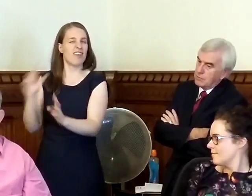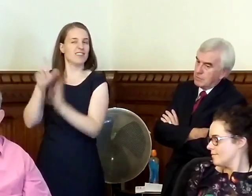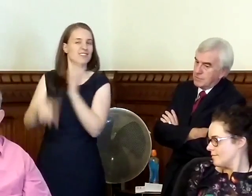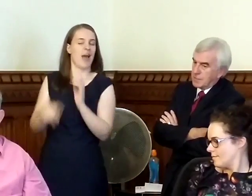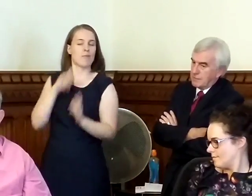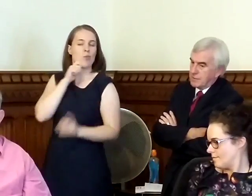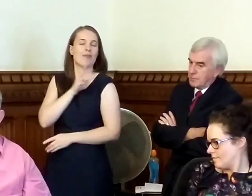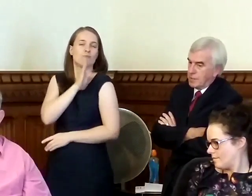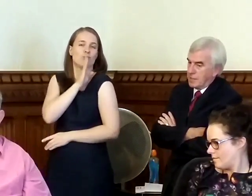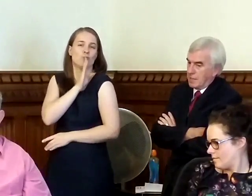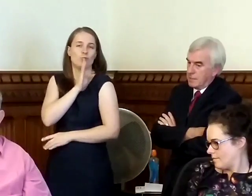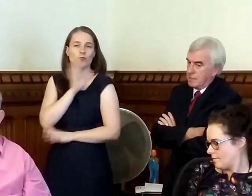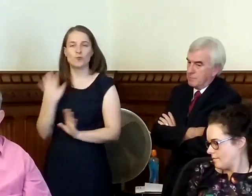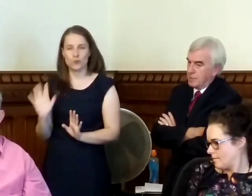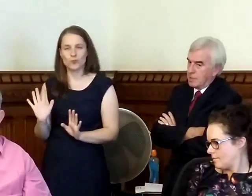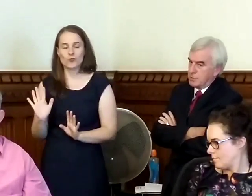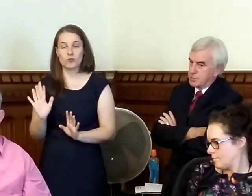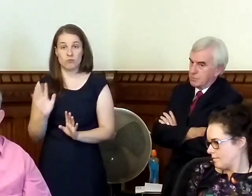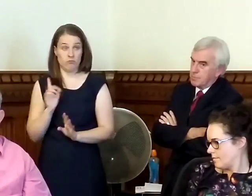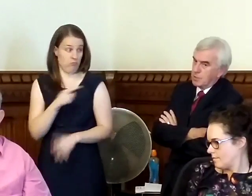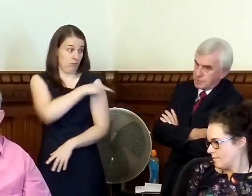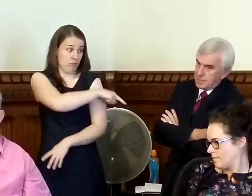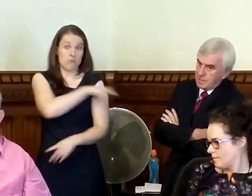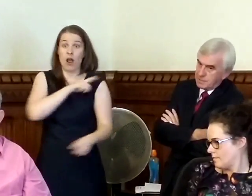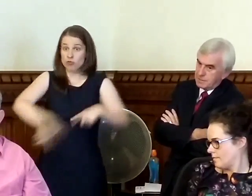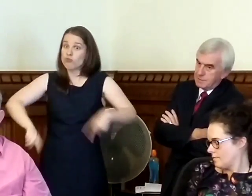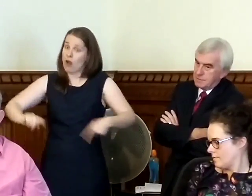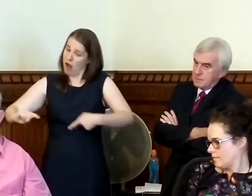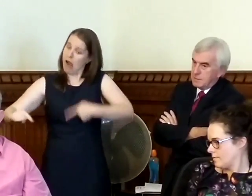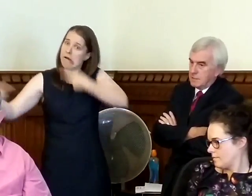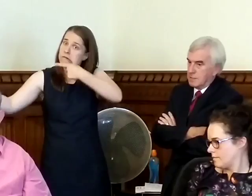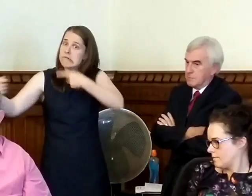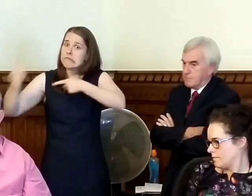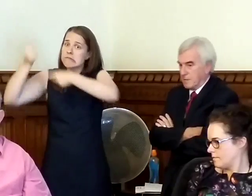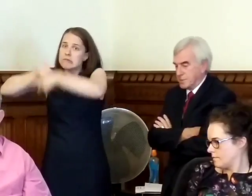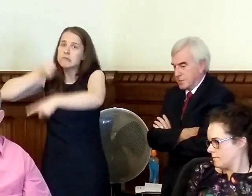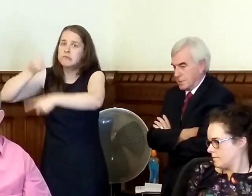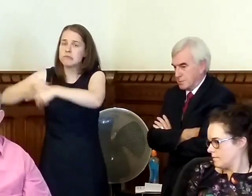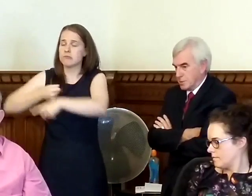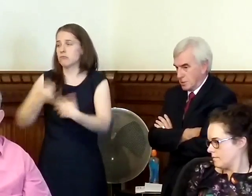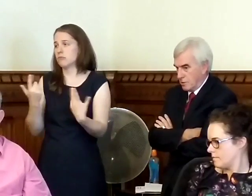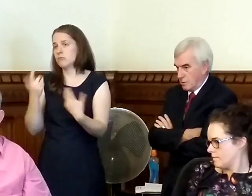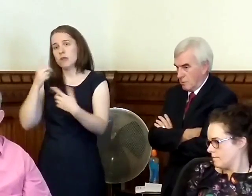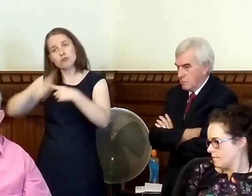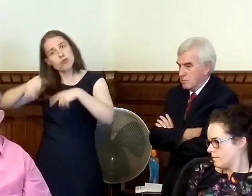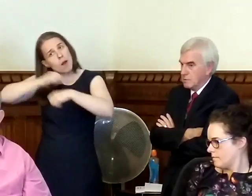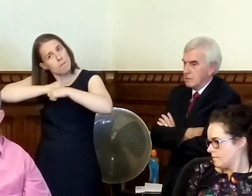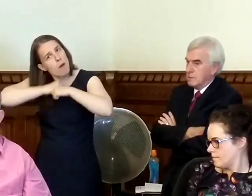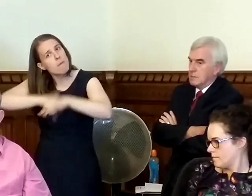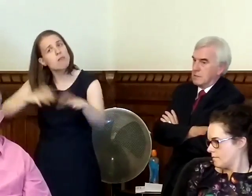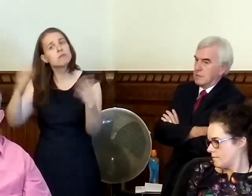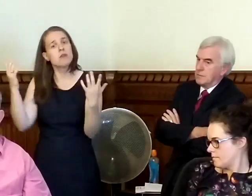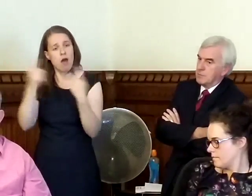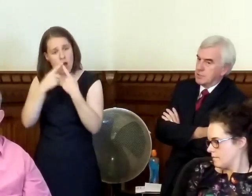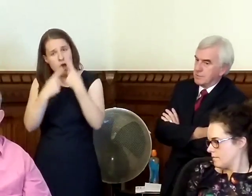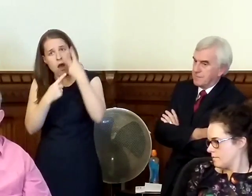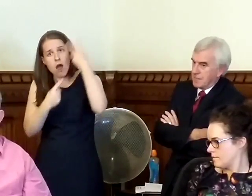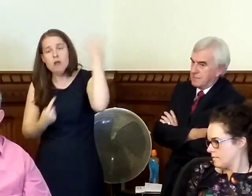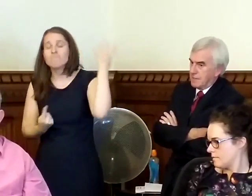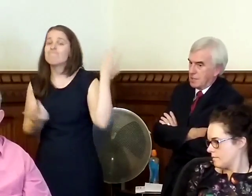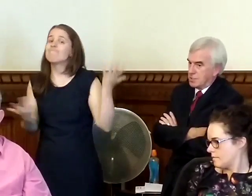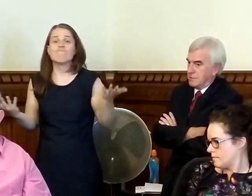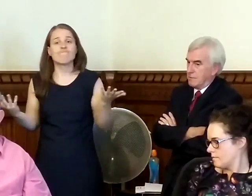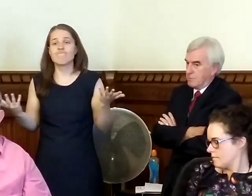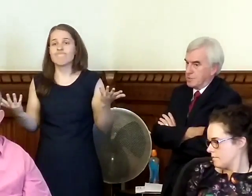And although we've done everything we can in Parliament to oppose that, publicise what's going on, the